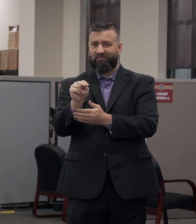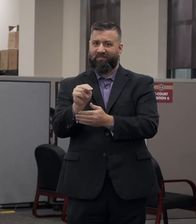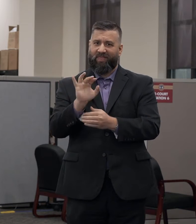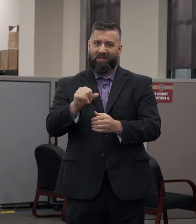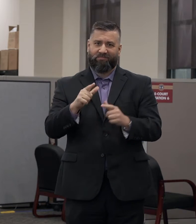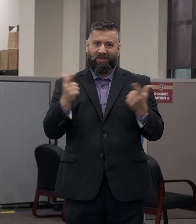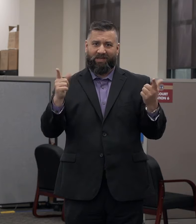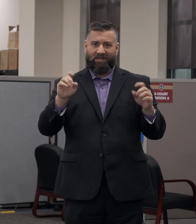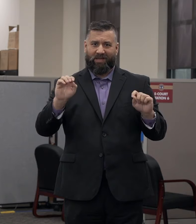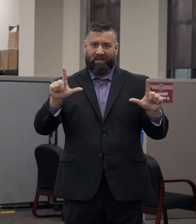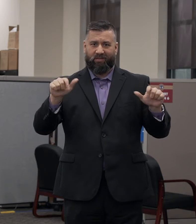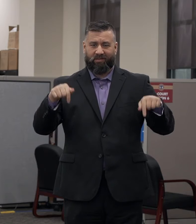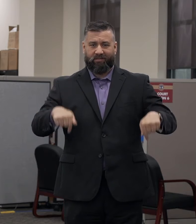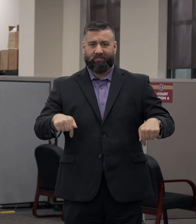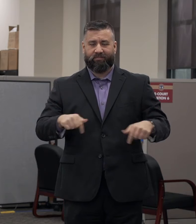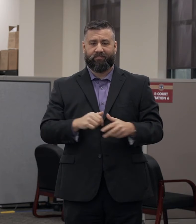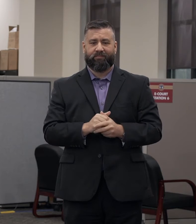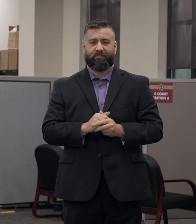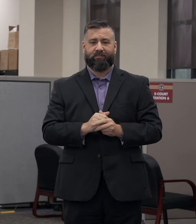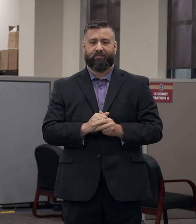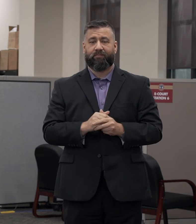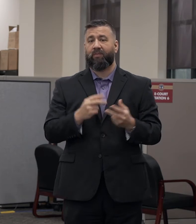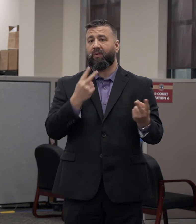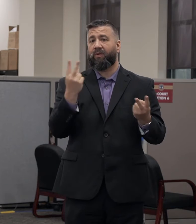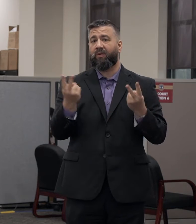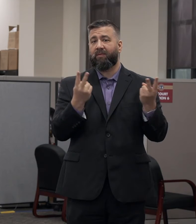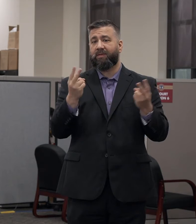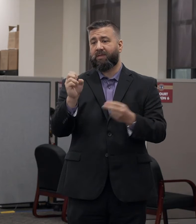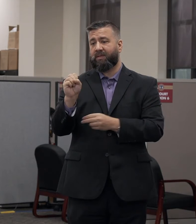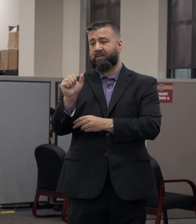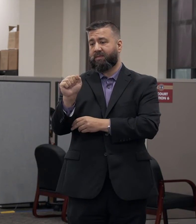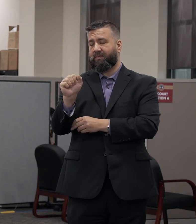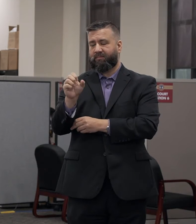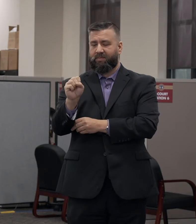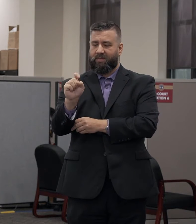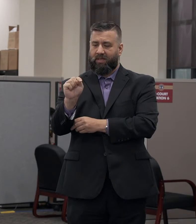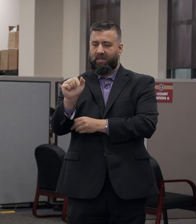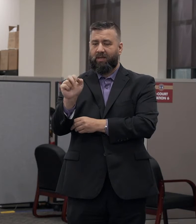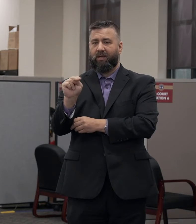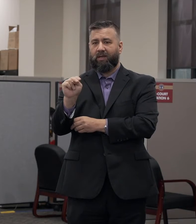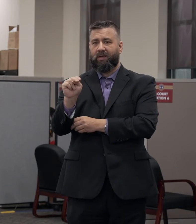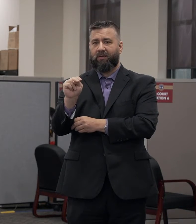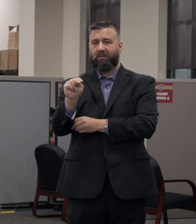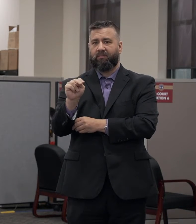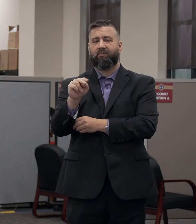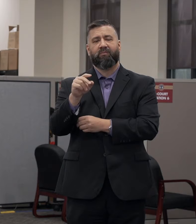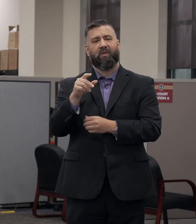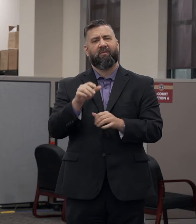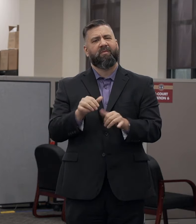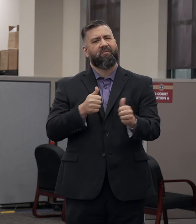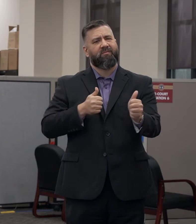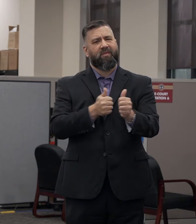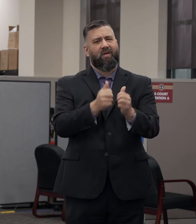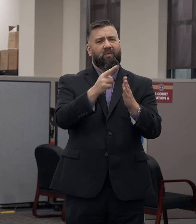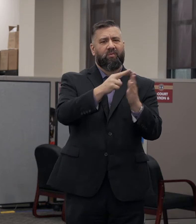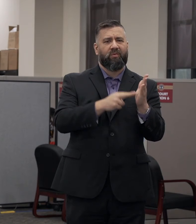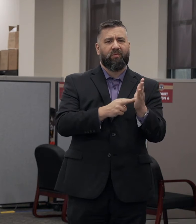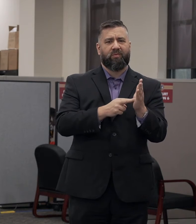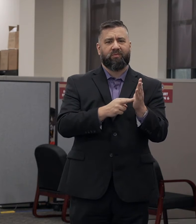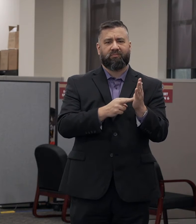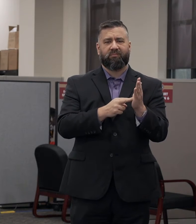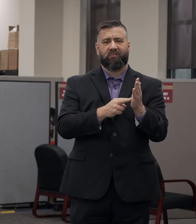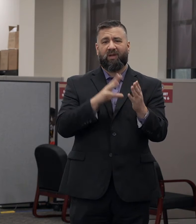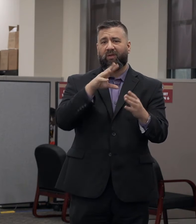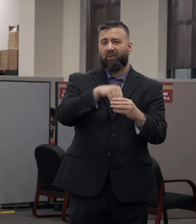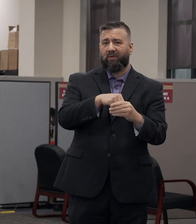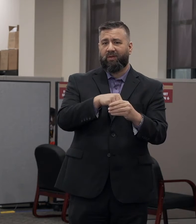that. When you visit our satellite court in St. Anne, you will need to follow standard security and health protocols. That